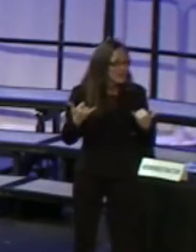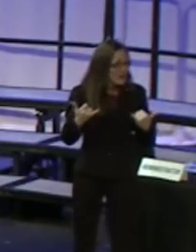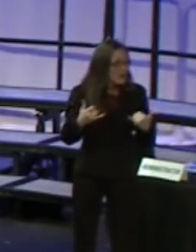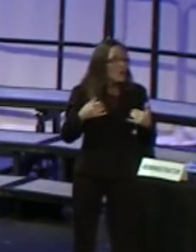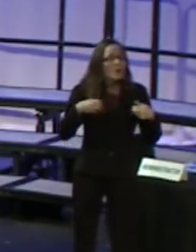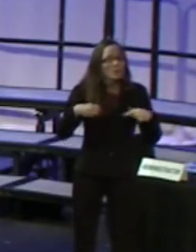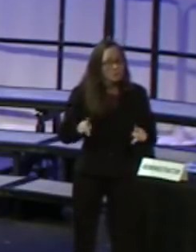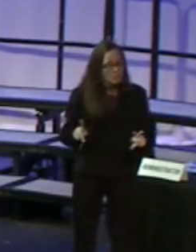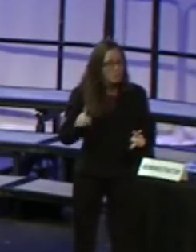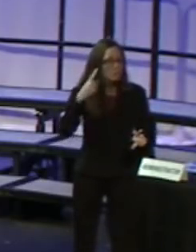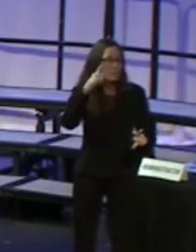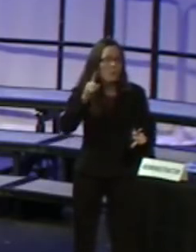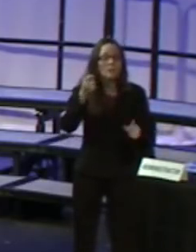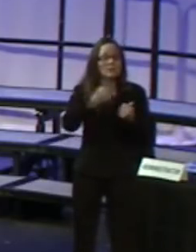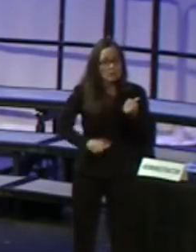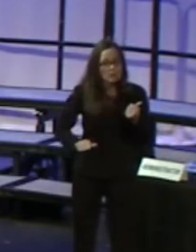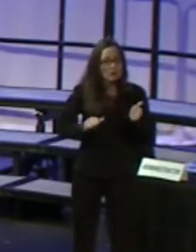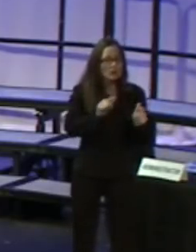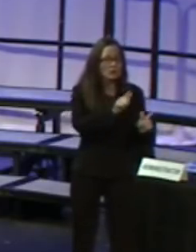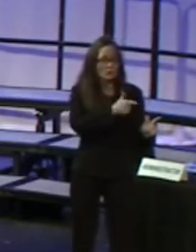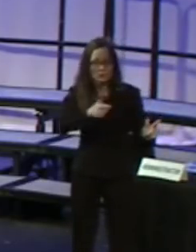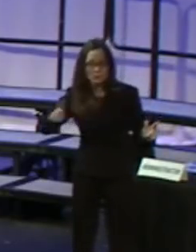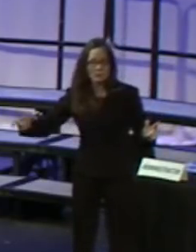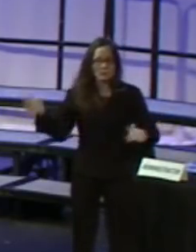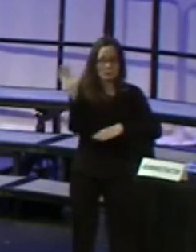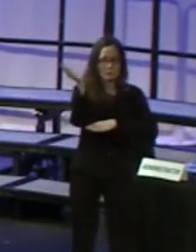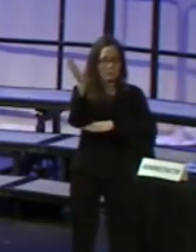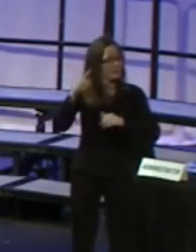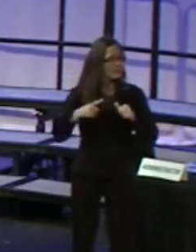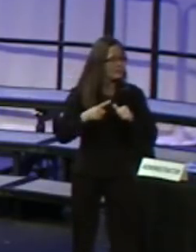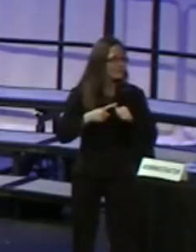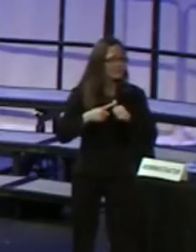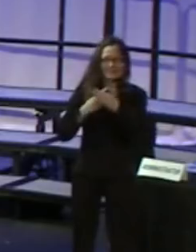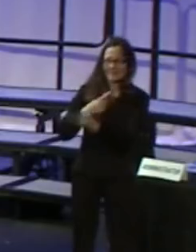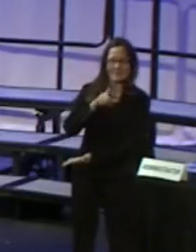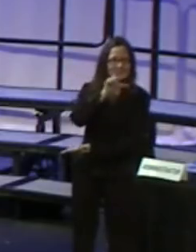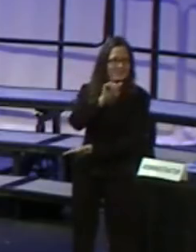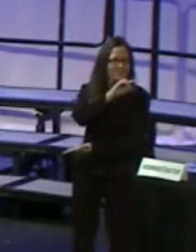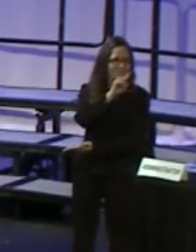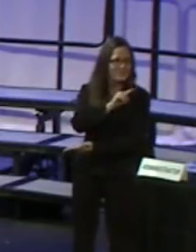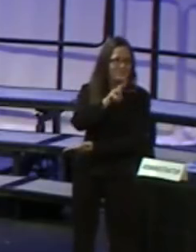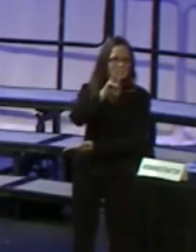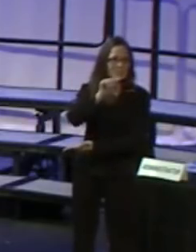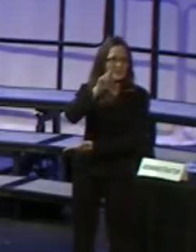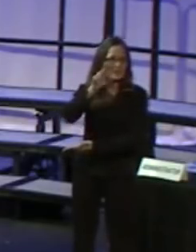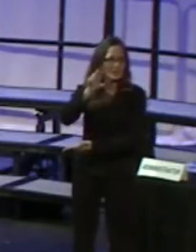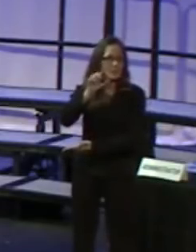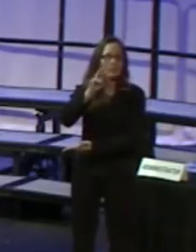members. First, representing District 1, Councilwoman Liz Walsh.